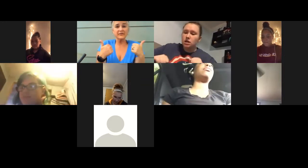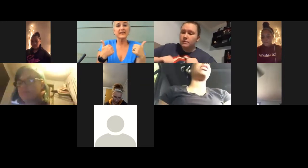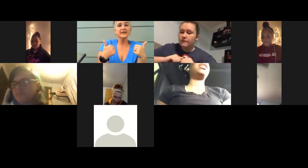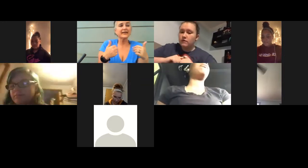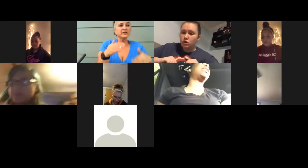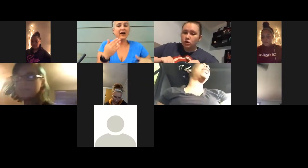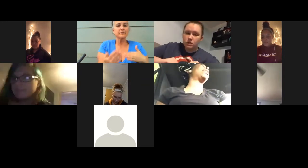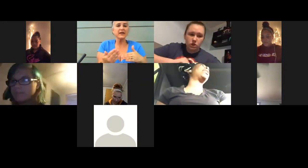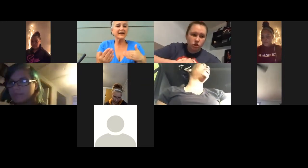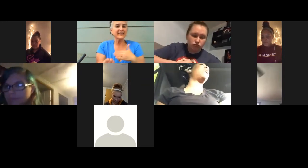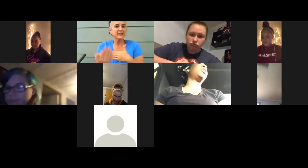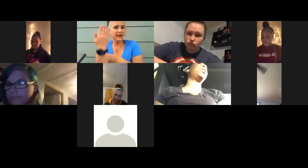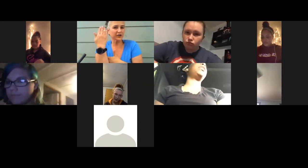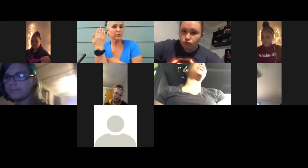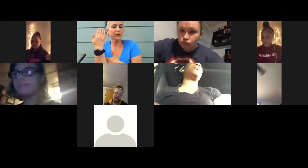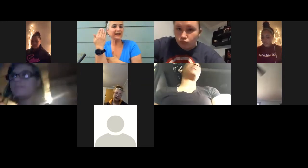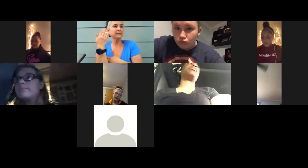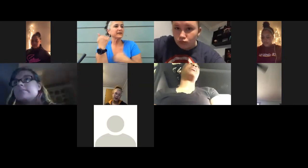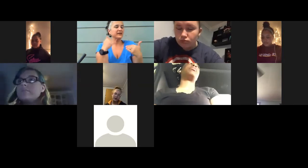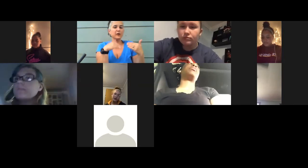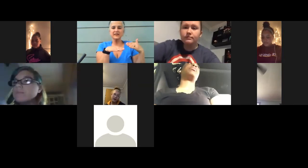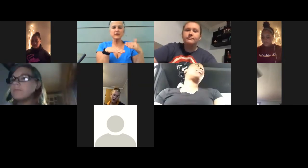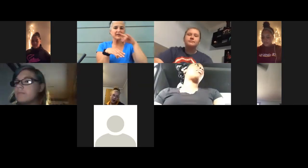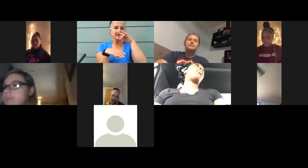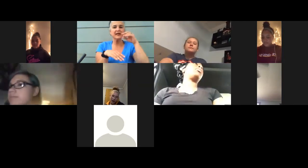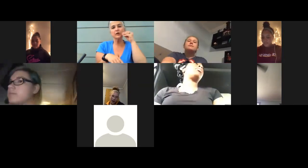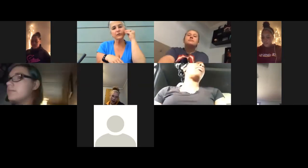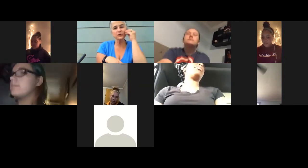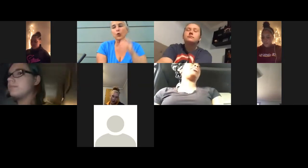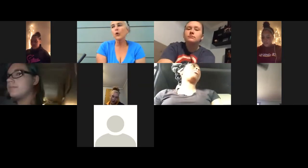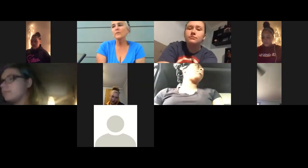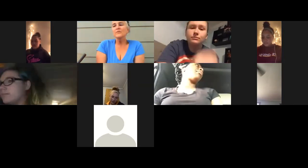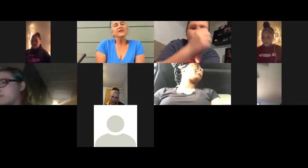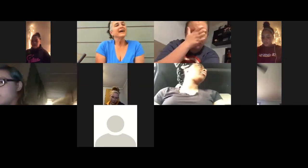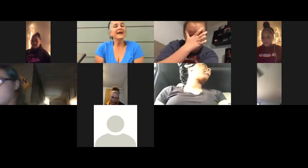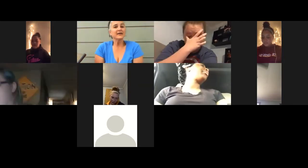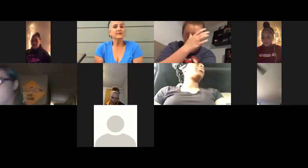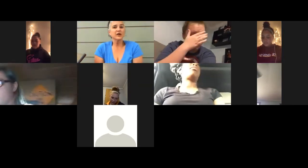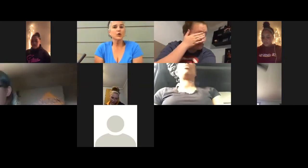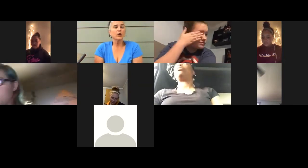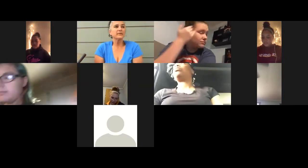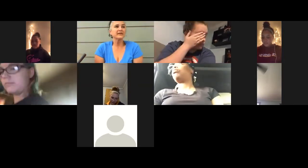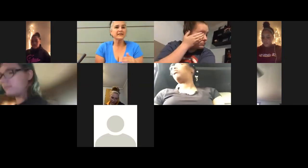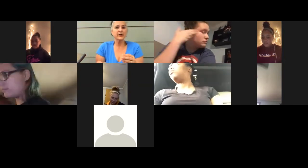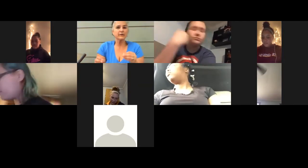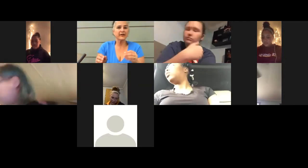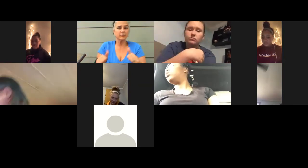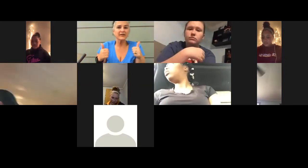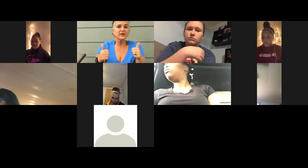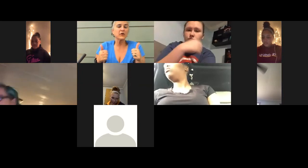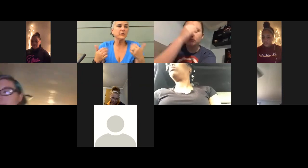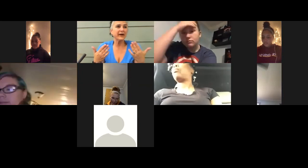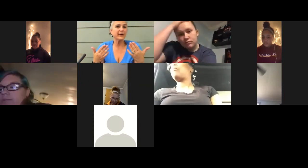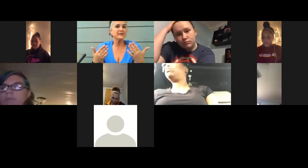I was living like I'd get in the cottage in the morning and be in there when the kids got home from school. And you know, because they're